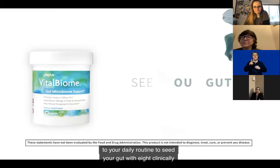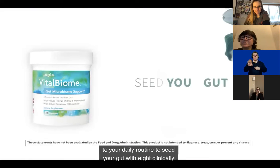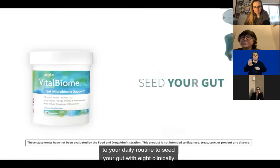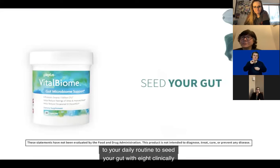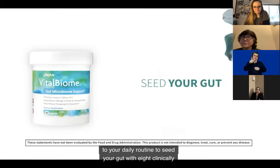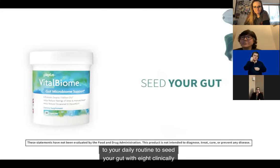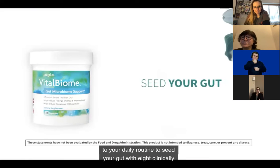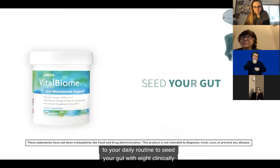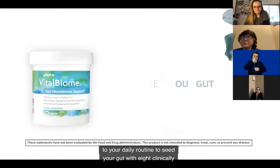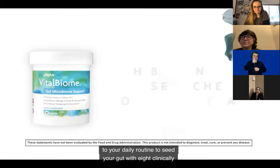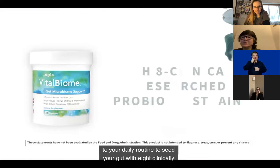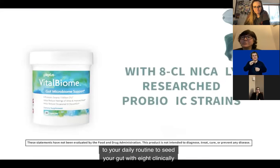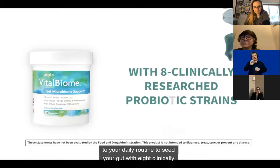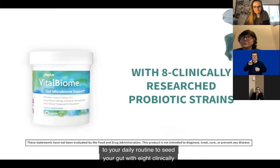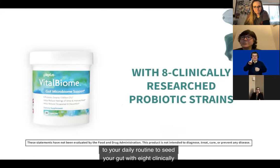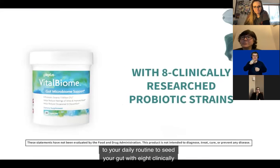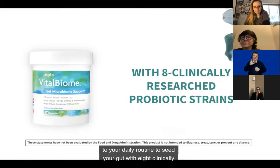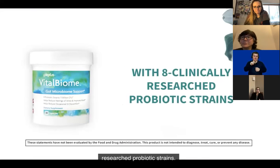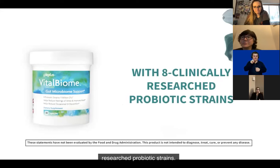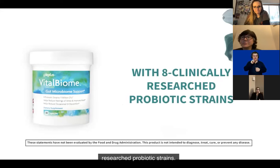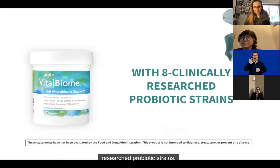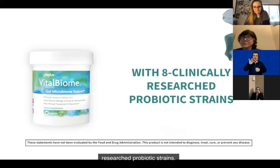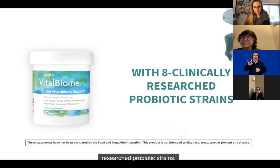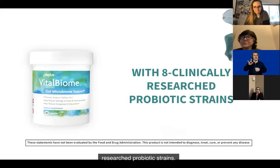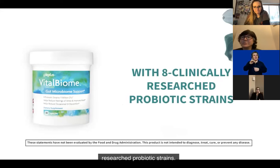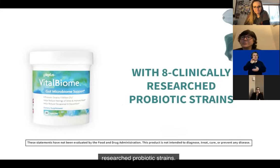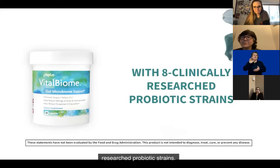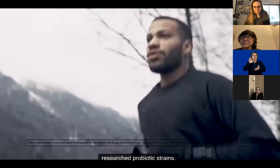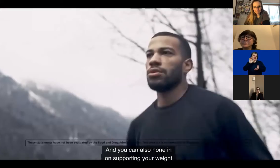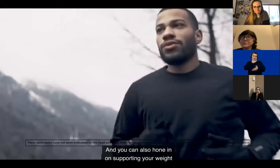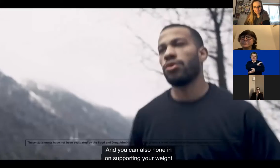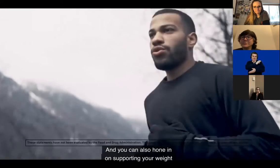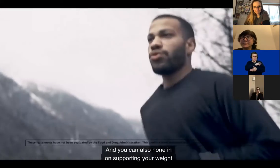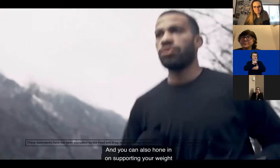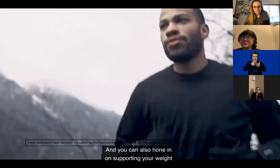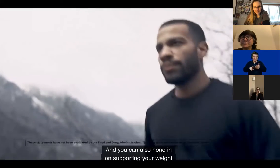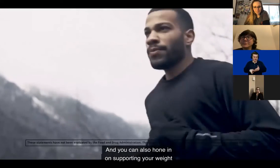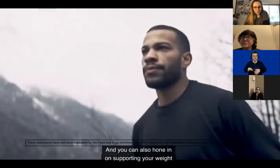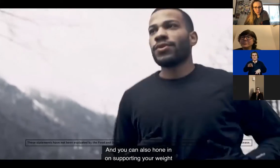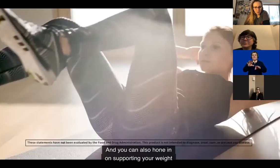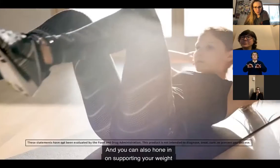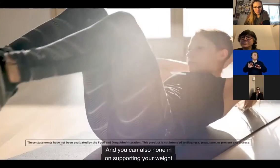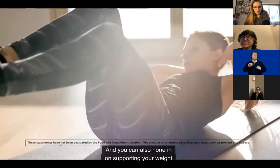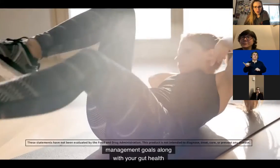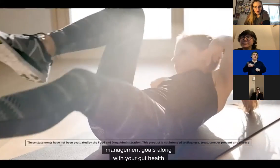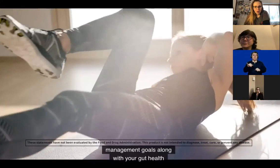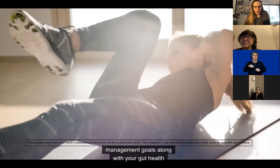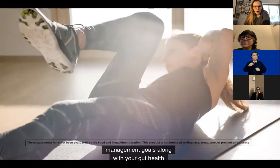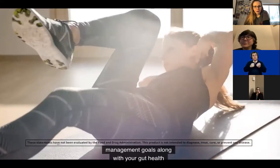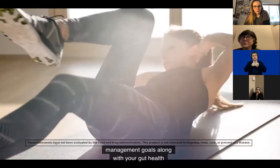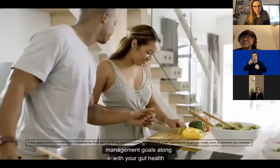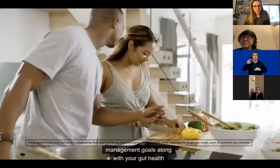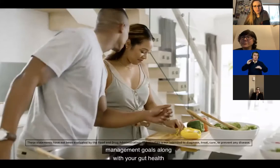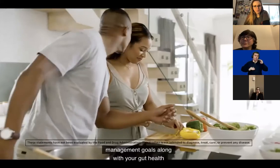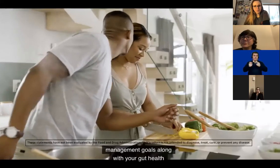routine to seed your gut with 8 clinically researched probiotic strains. And you can also hone in on supporting your weight management